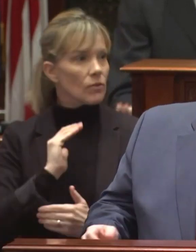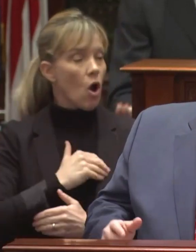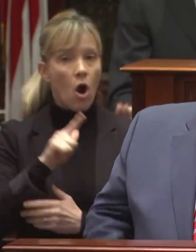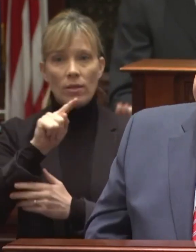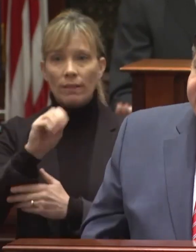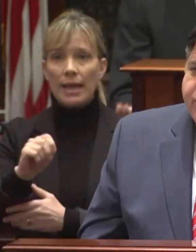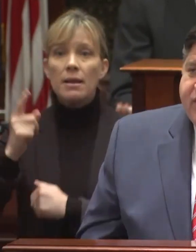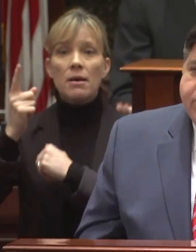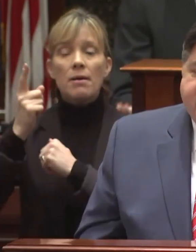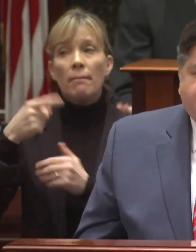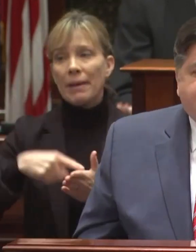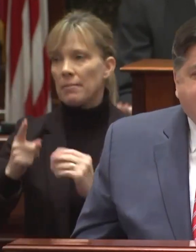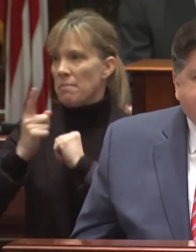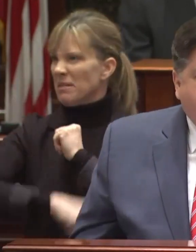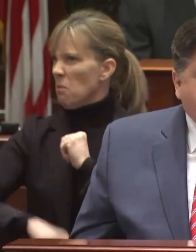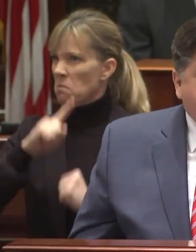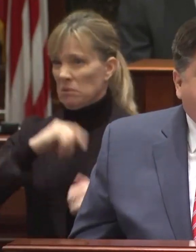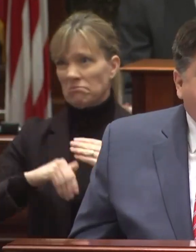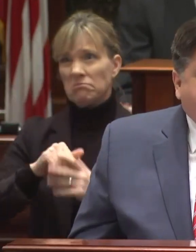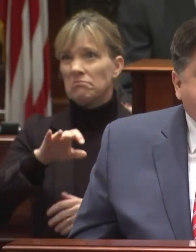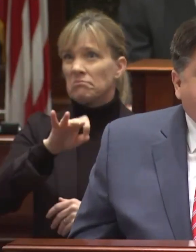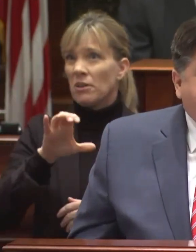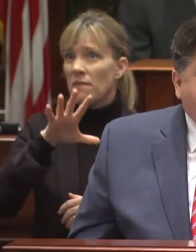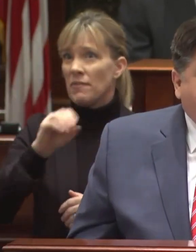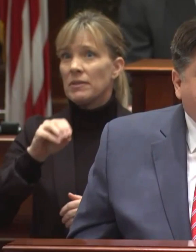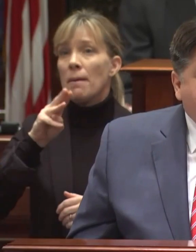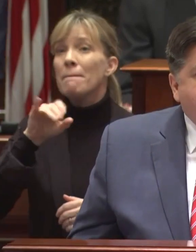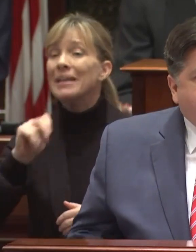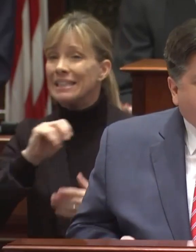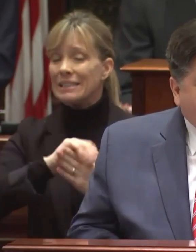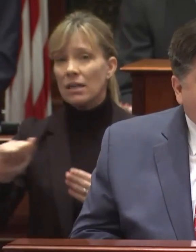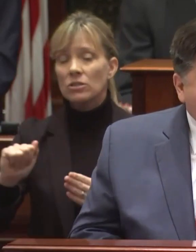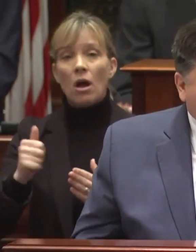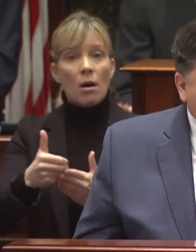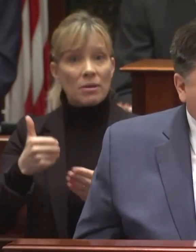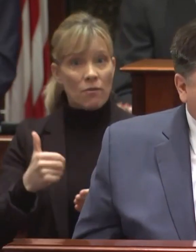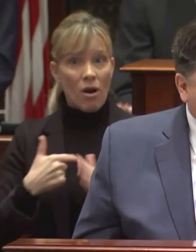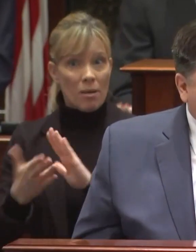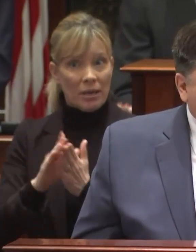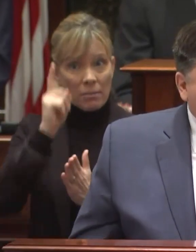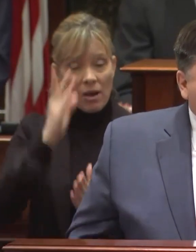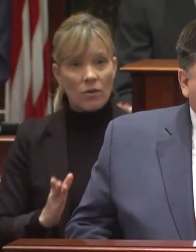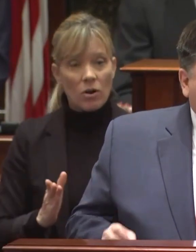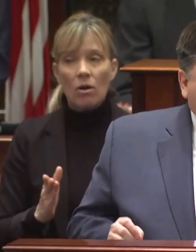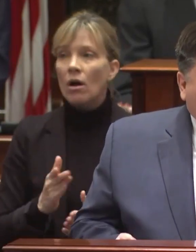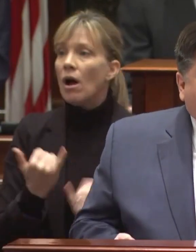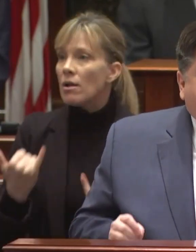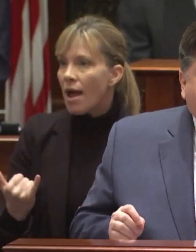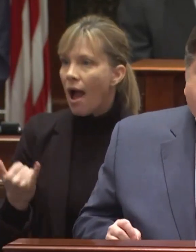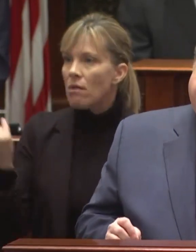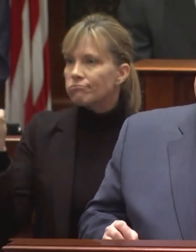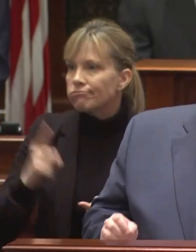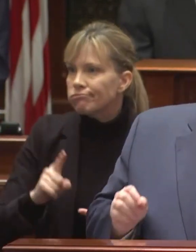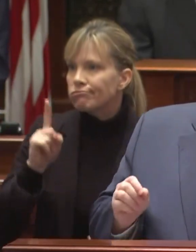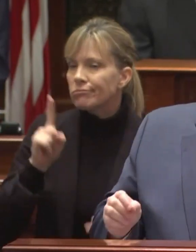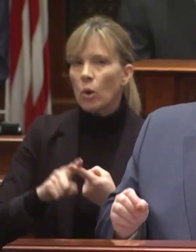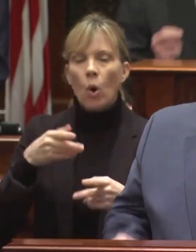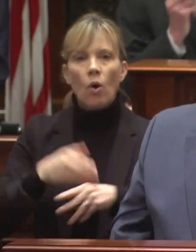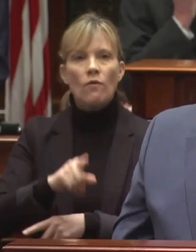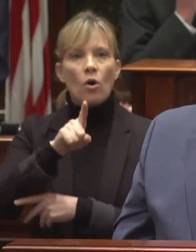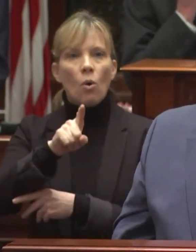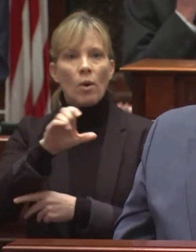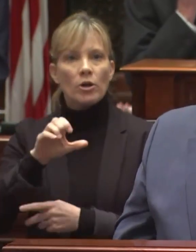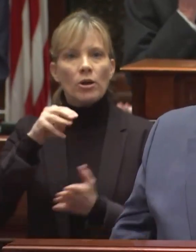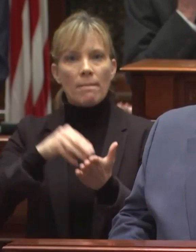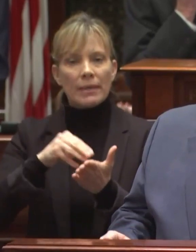late payment penalties, which had reached $950 million before I became governor, will fall to just over